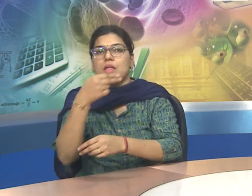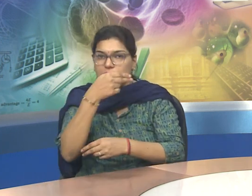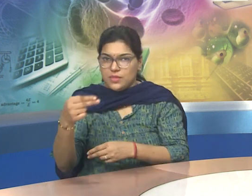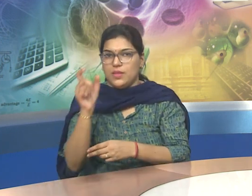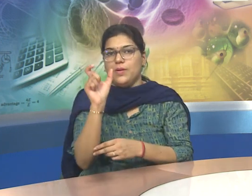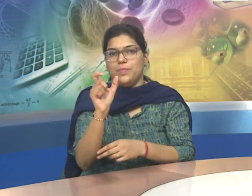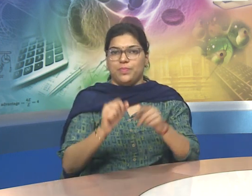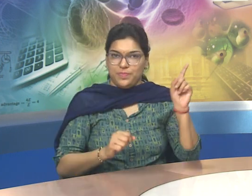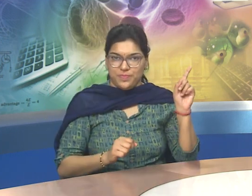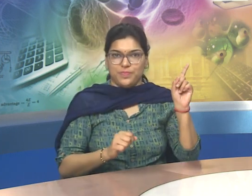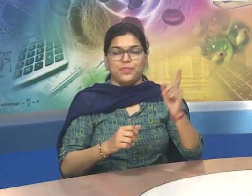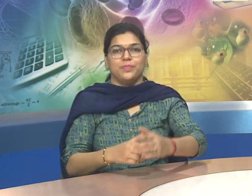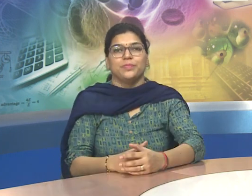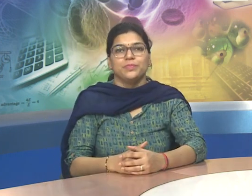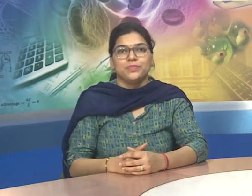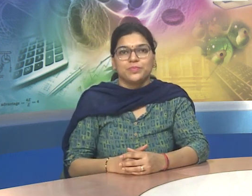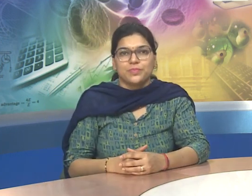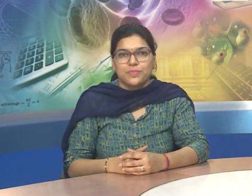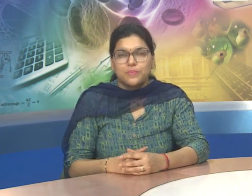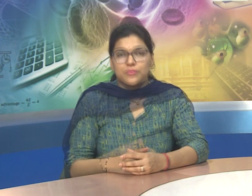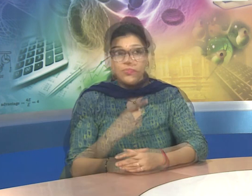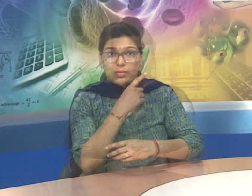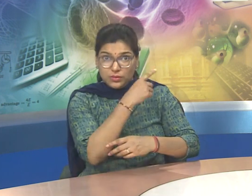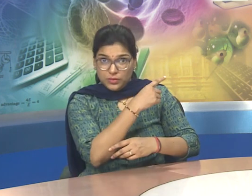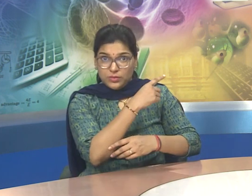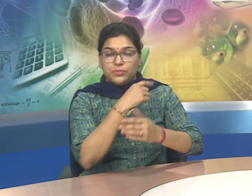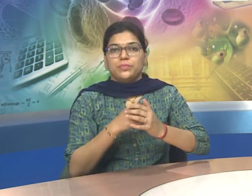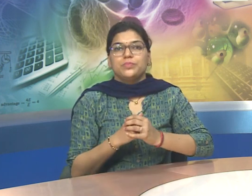is under this system unit. This